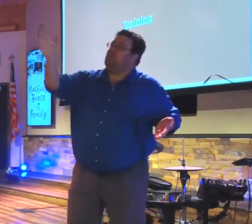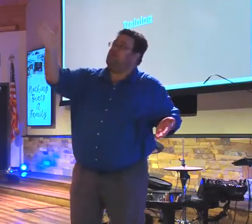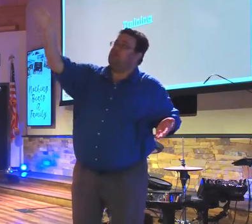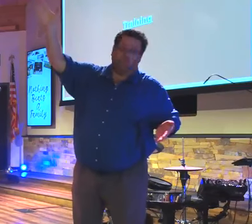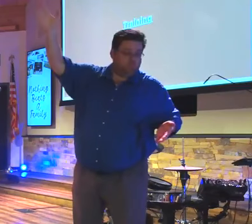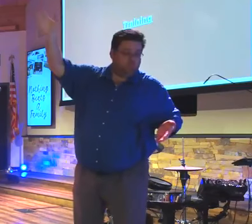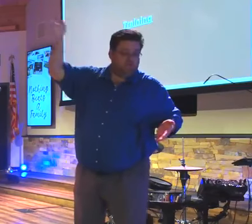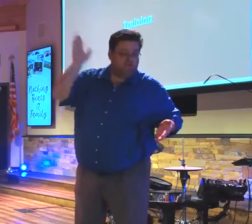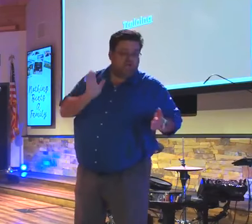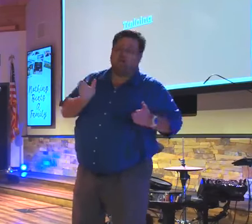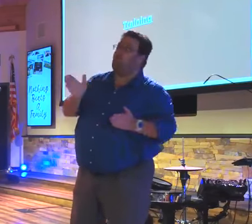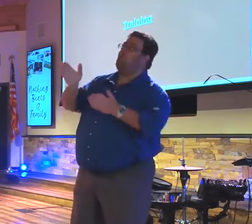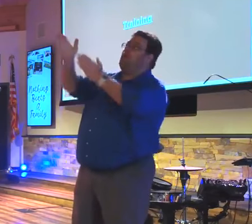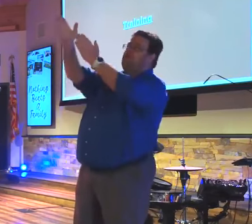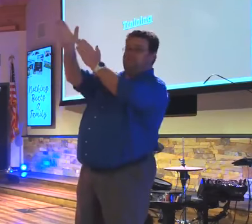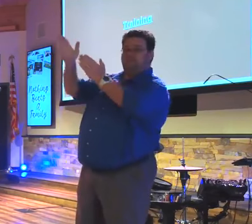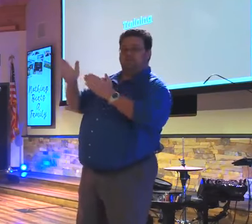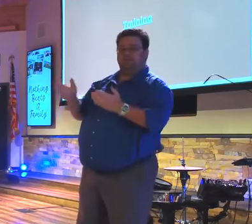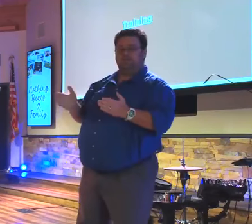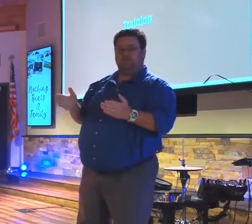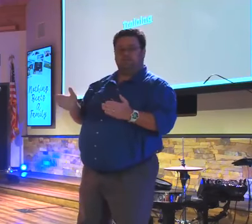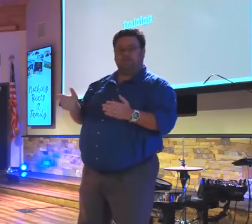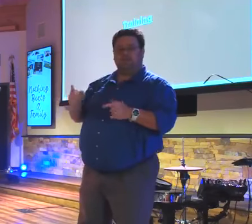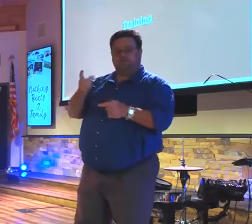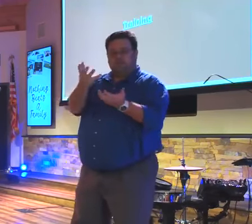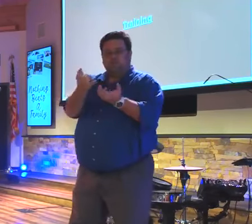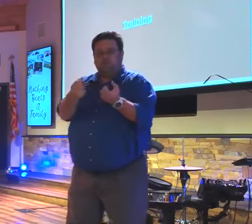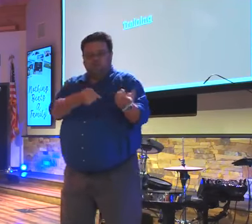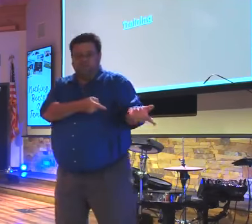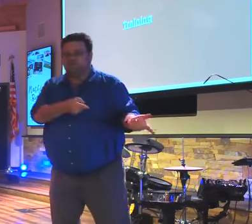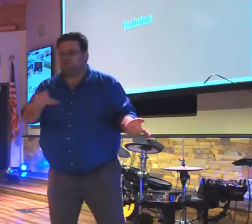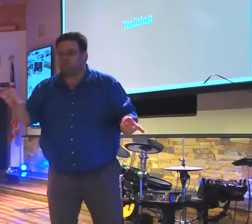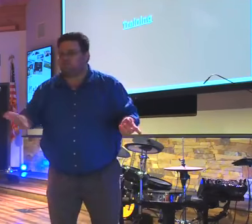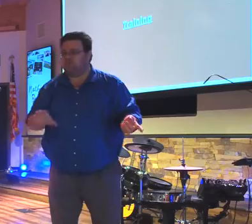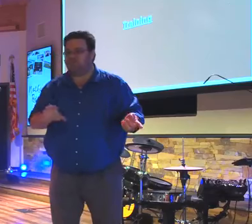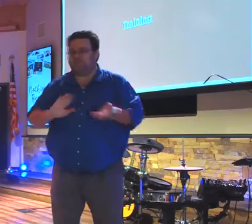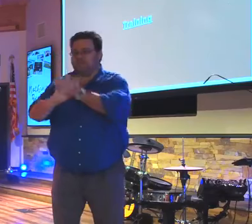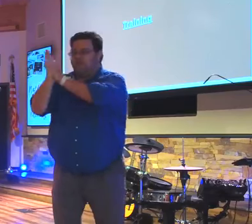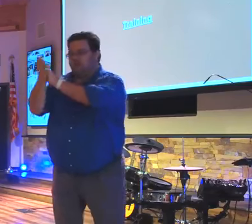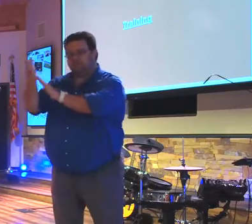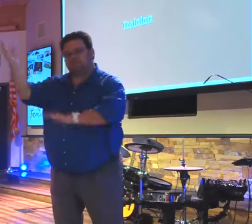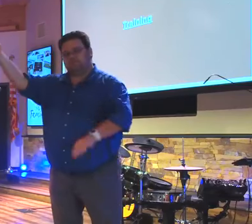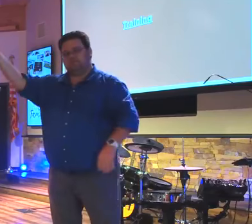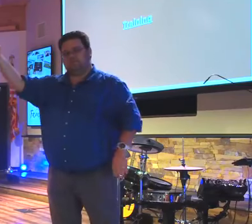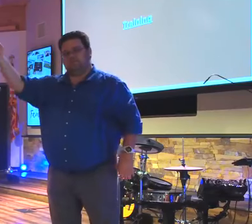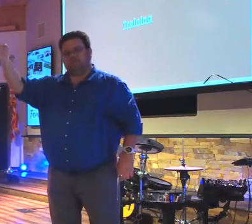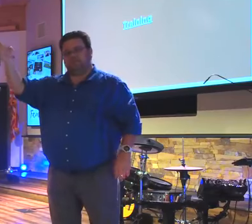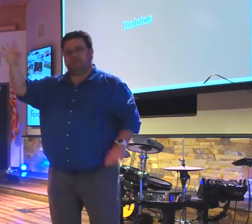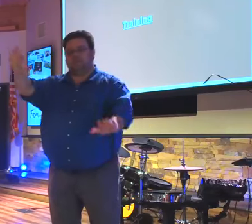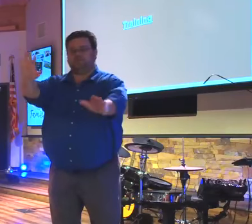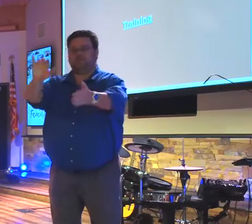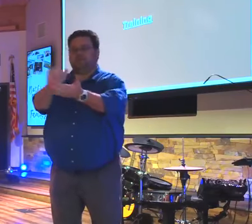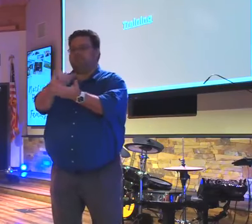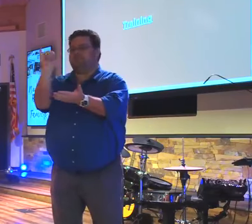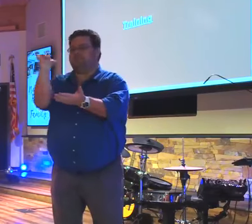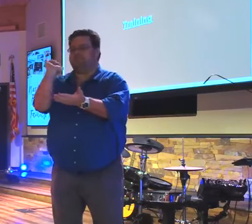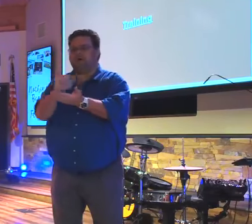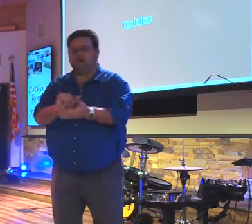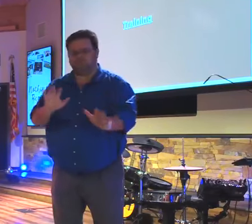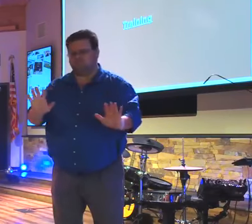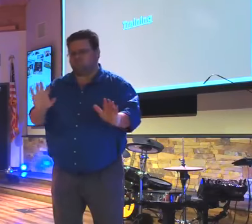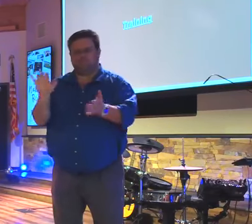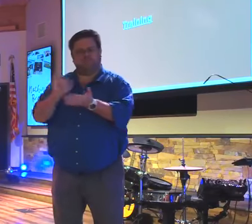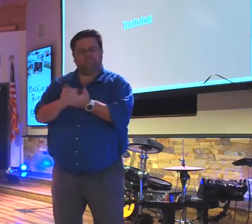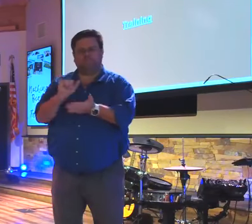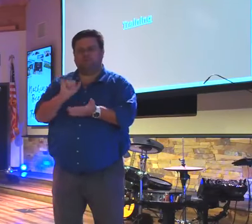godly course that you want them to take. Having said that, it's impossible. Hear me now. It's impossible